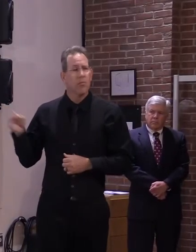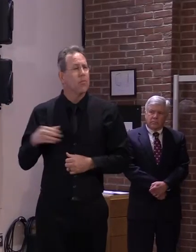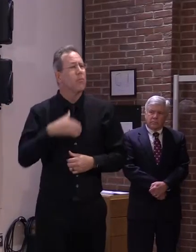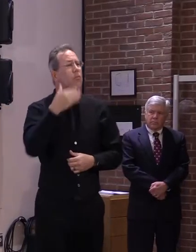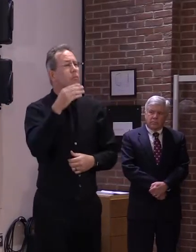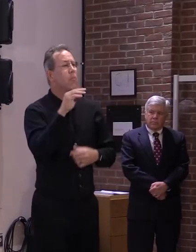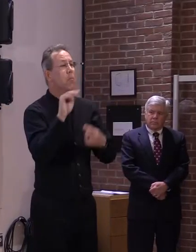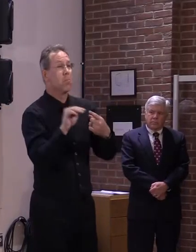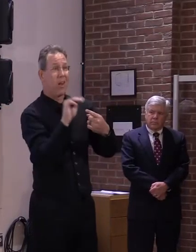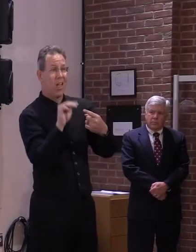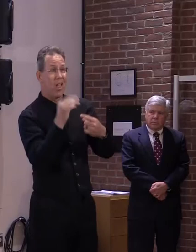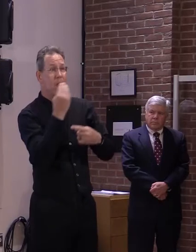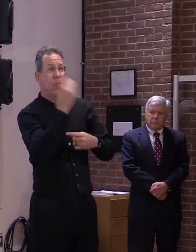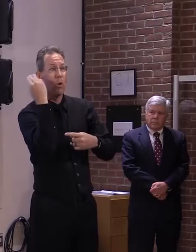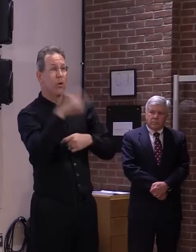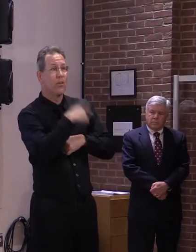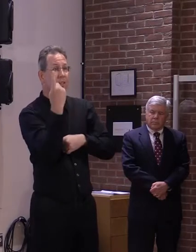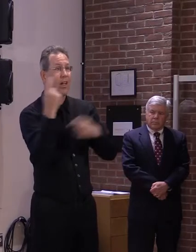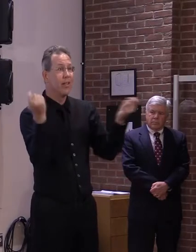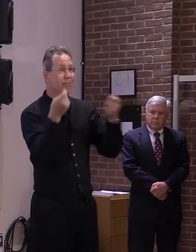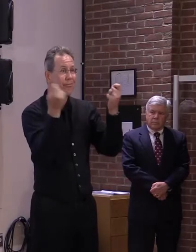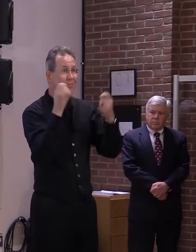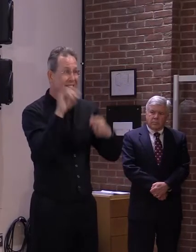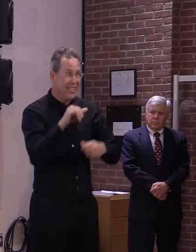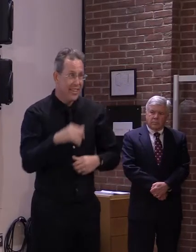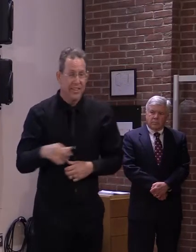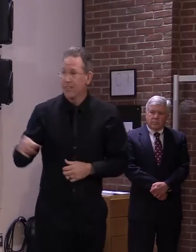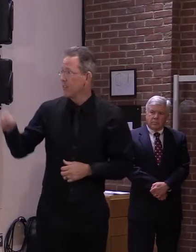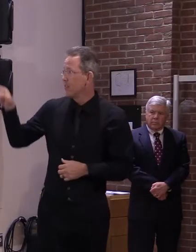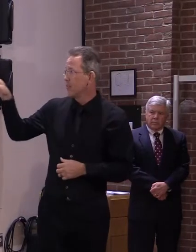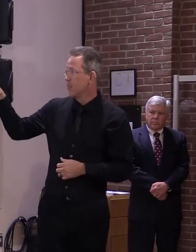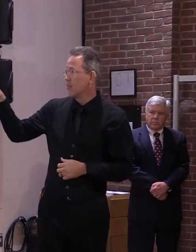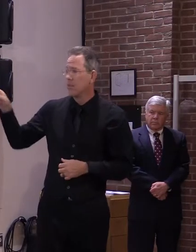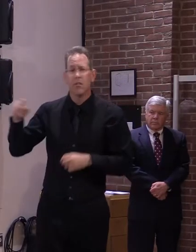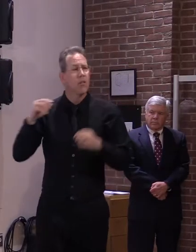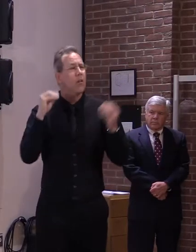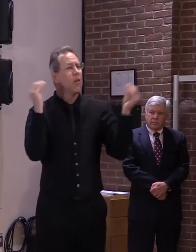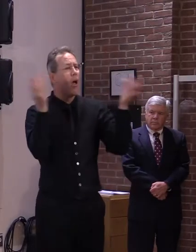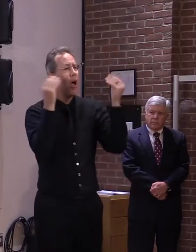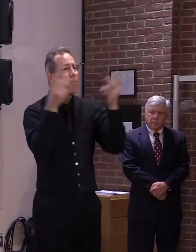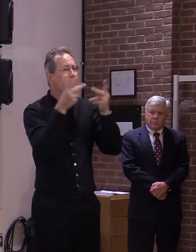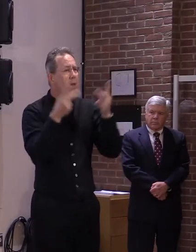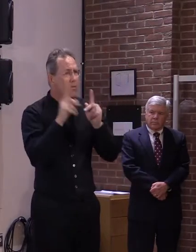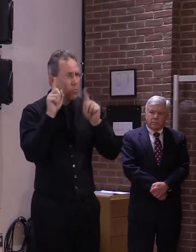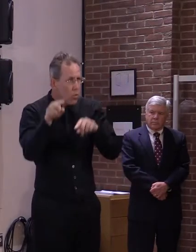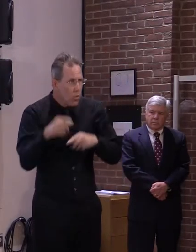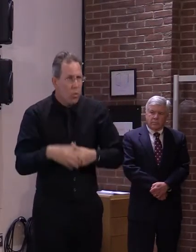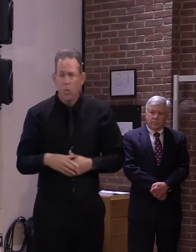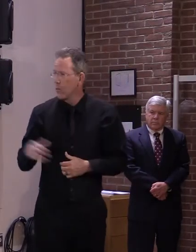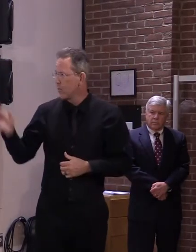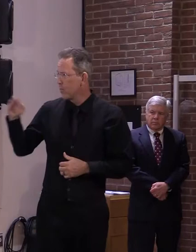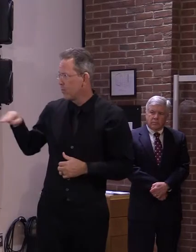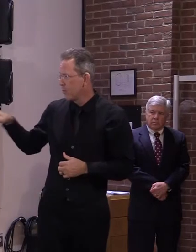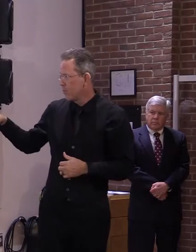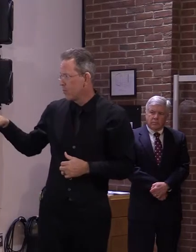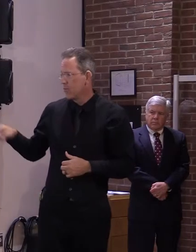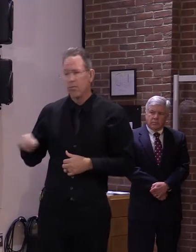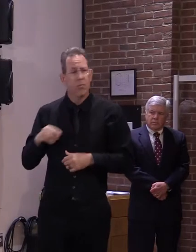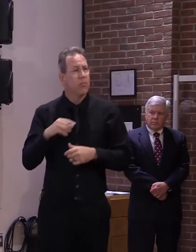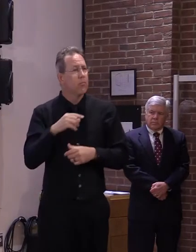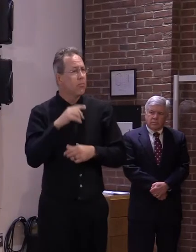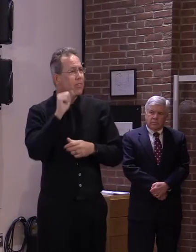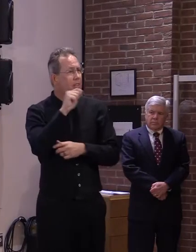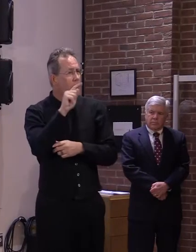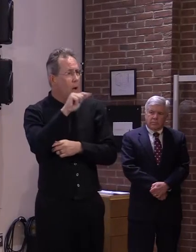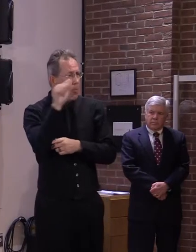a clinic at Northwestern Medical Center and the Fairhaven Park and Ride. Again,